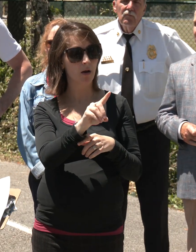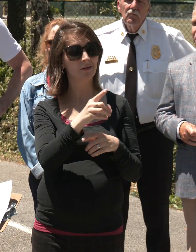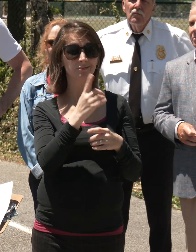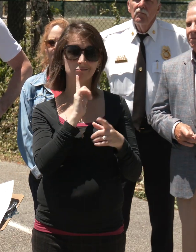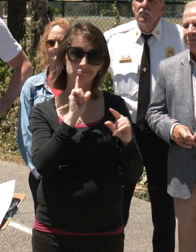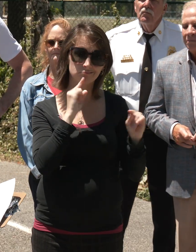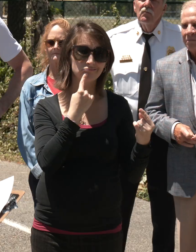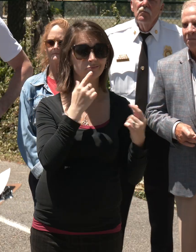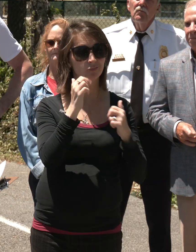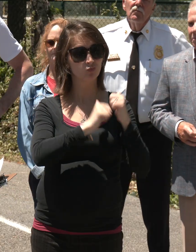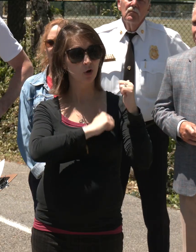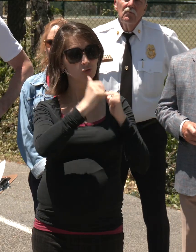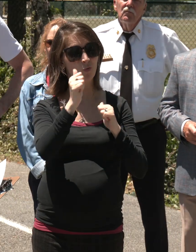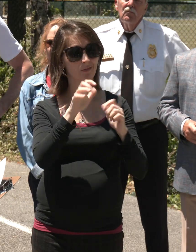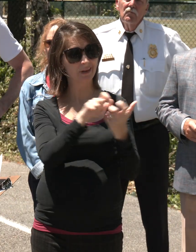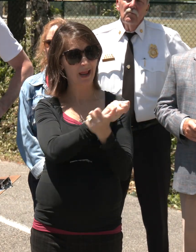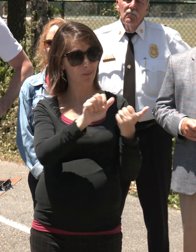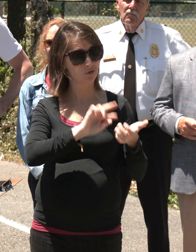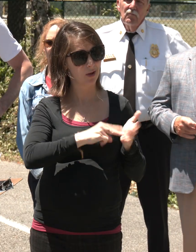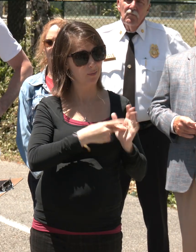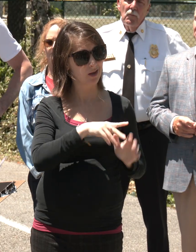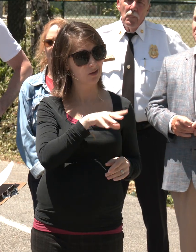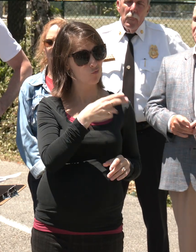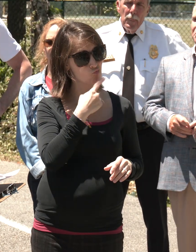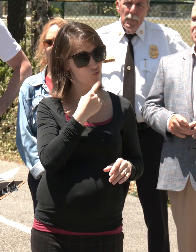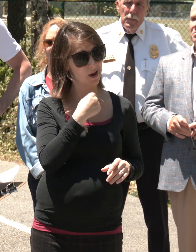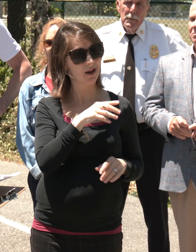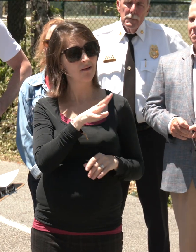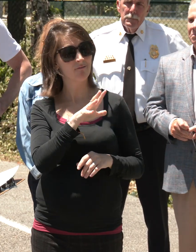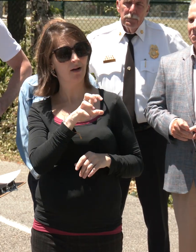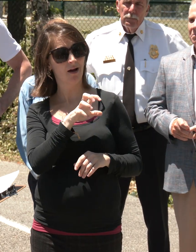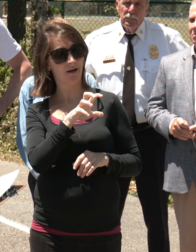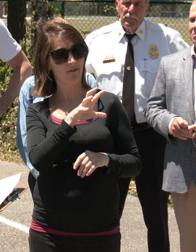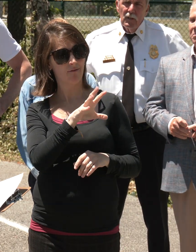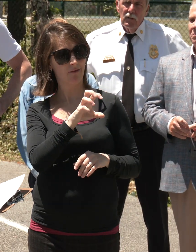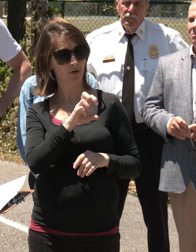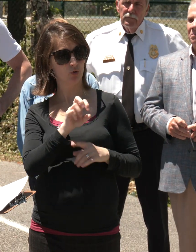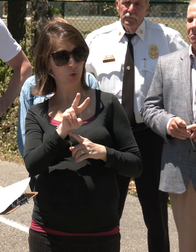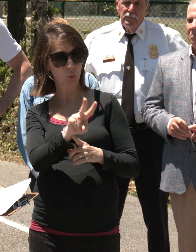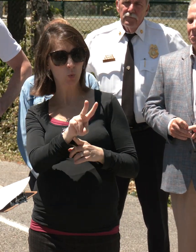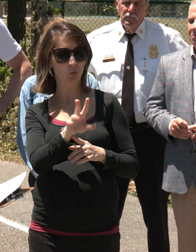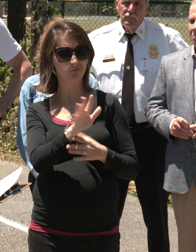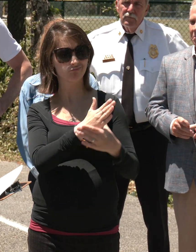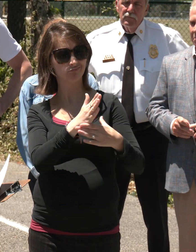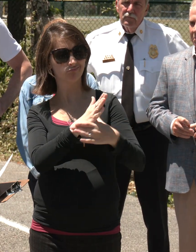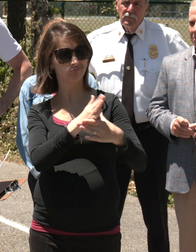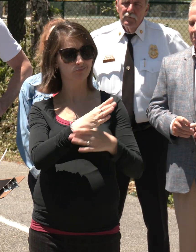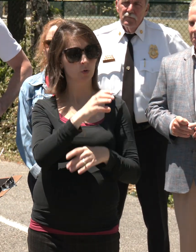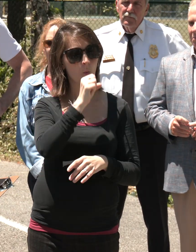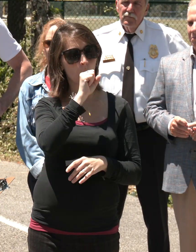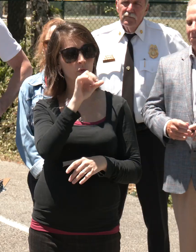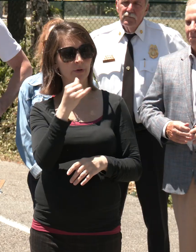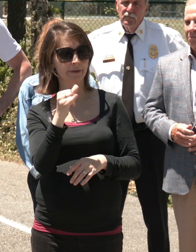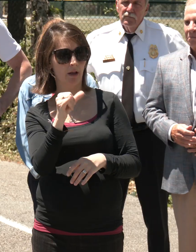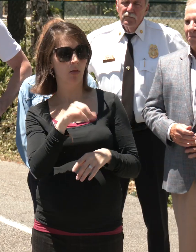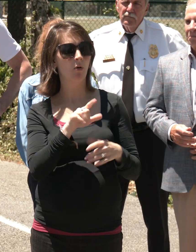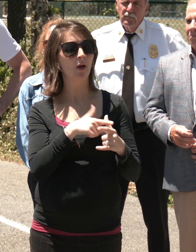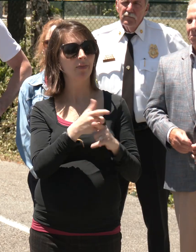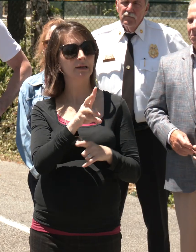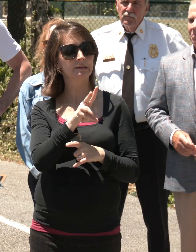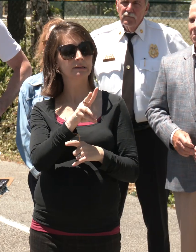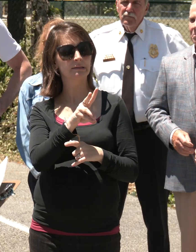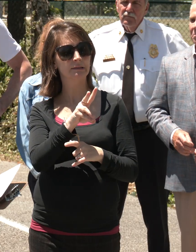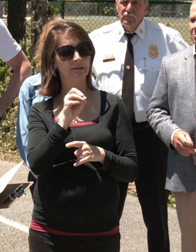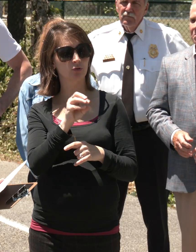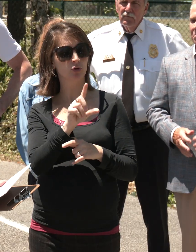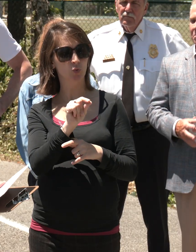structural damage. That is the red tags. 502 moderate structural damage. This is the orange and yellow tags, and 620